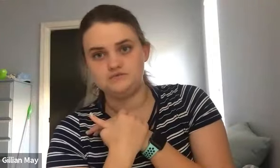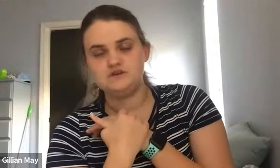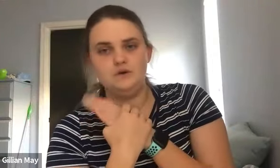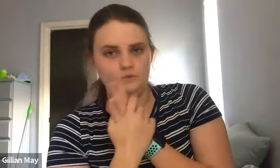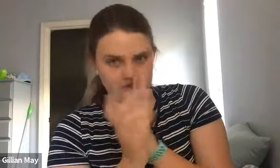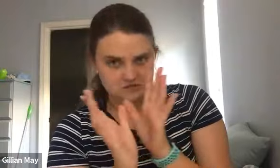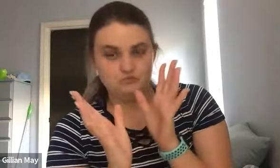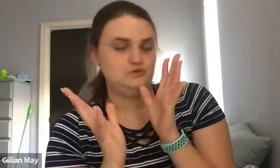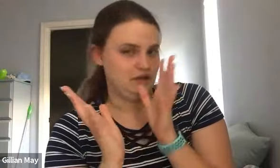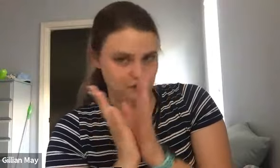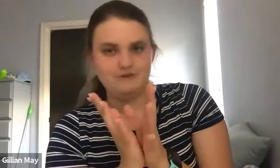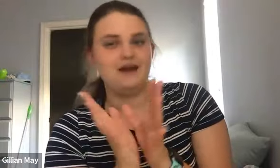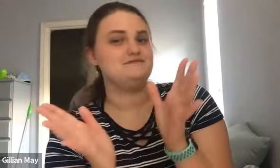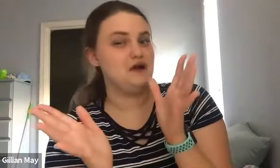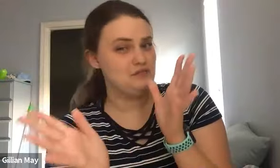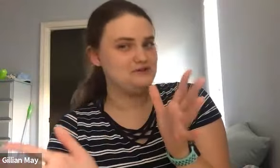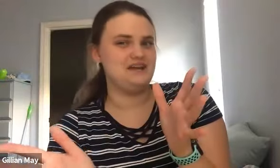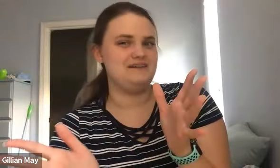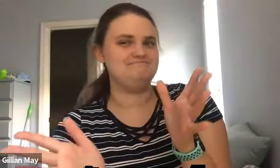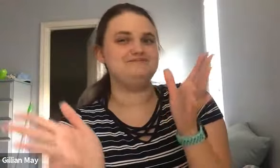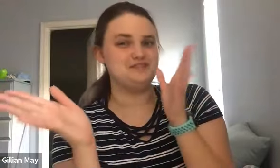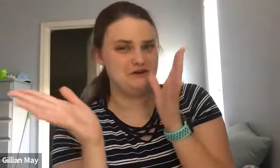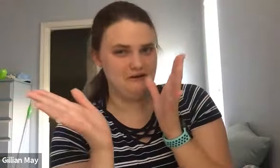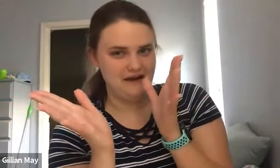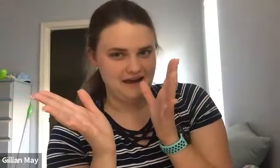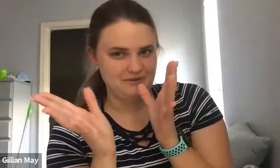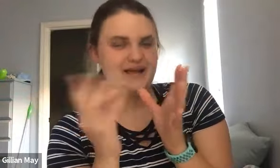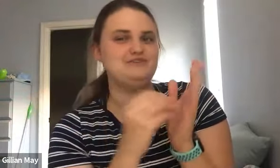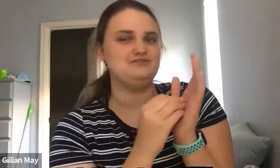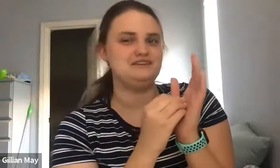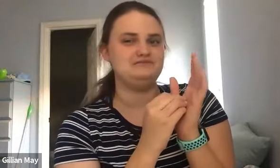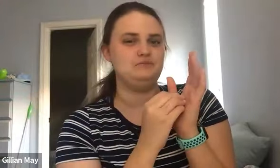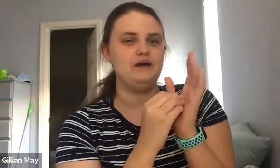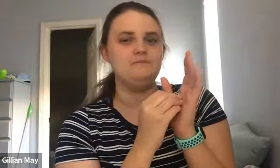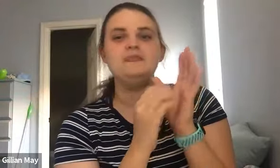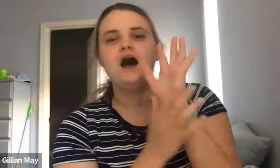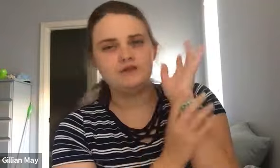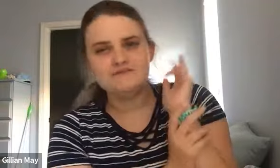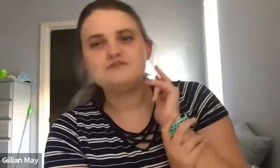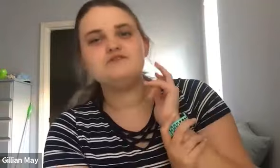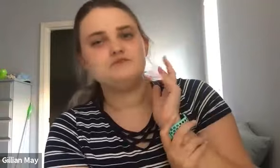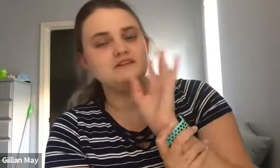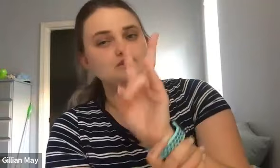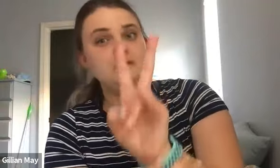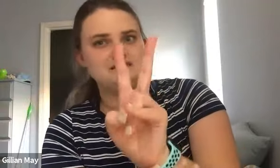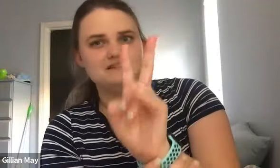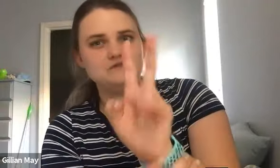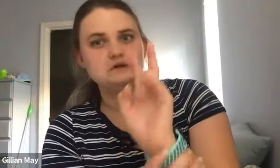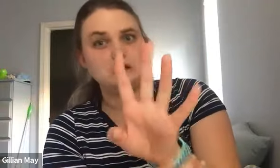clothes, which I know you guys have not learned yet. So I will add those. I'll give you the two basics, food and